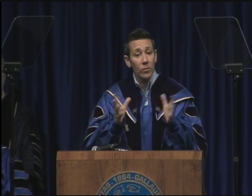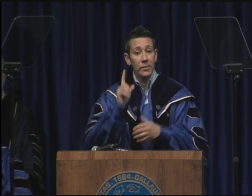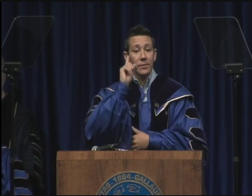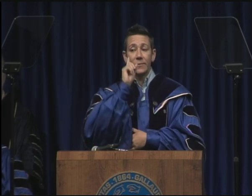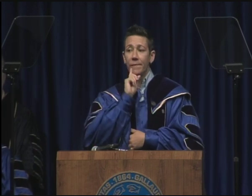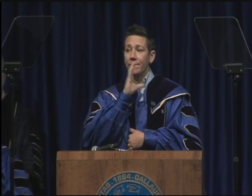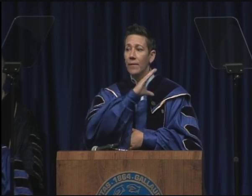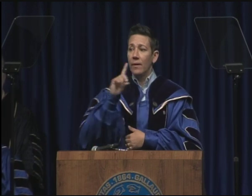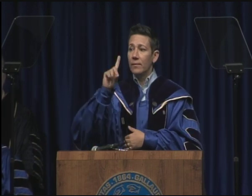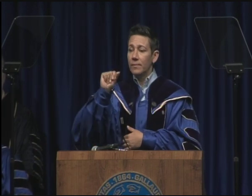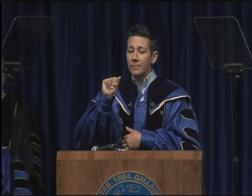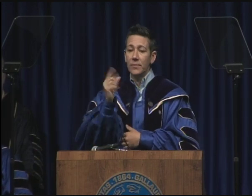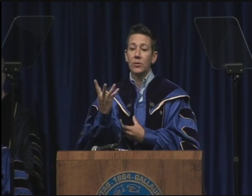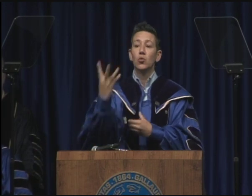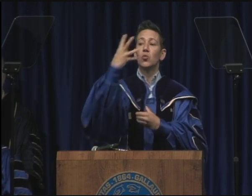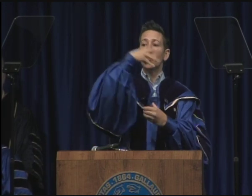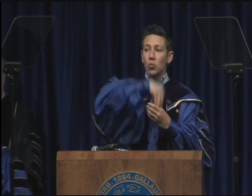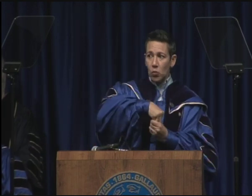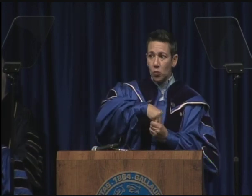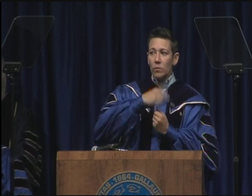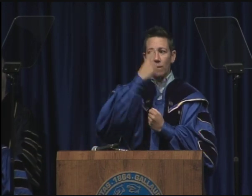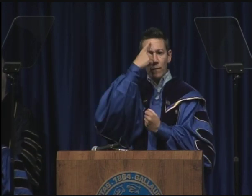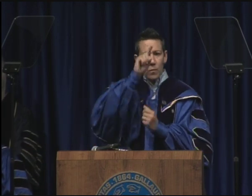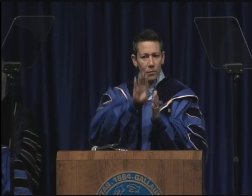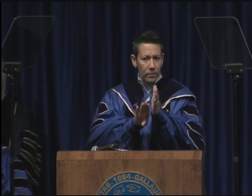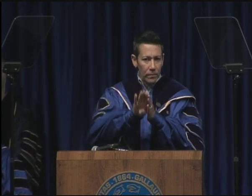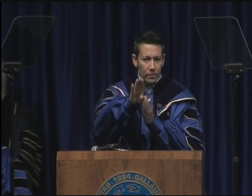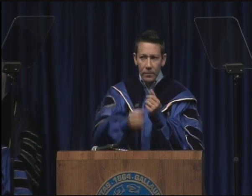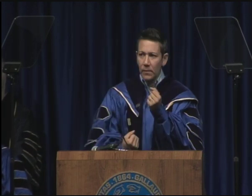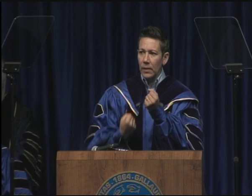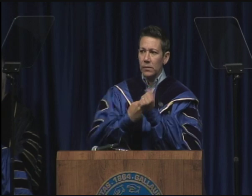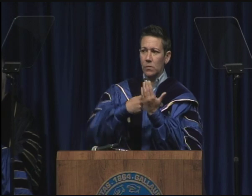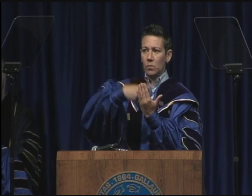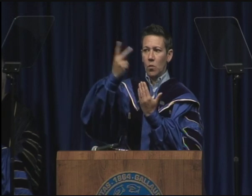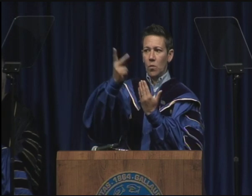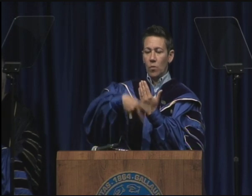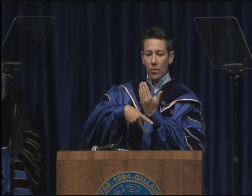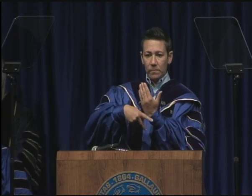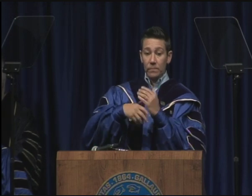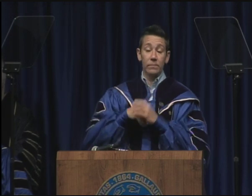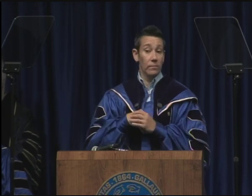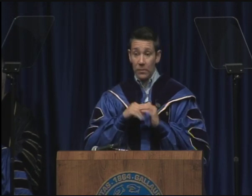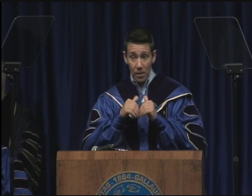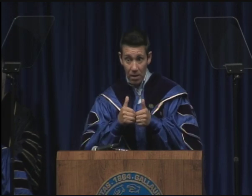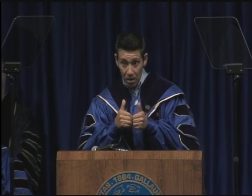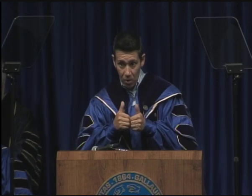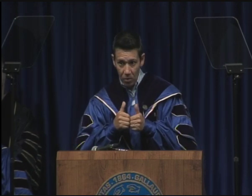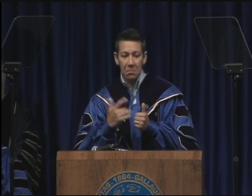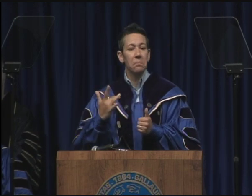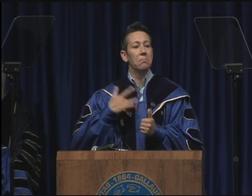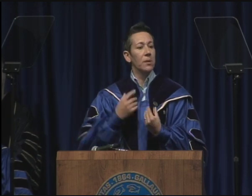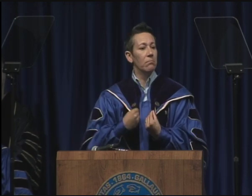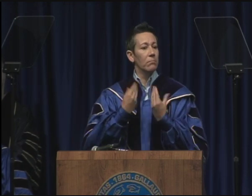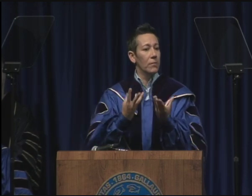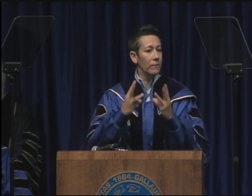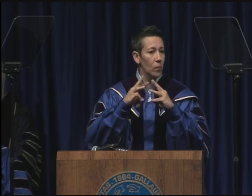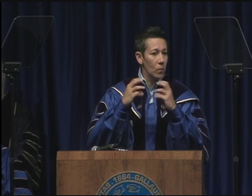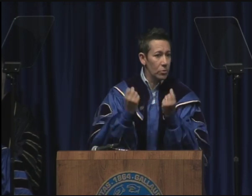in addition to promoting deaf and disability inclusion and development assistant programs through